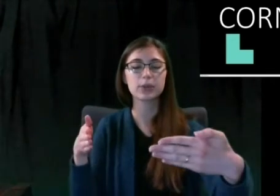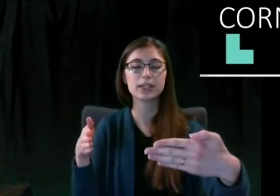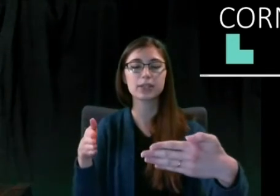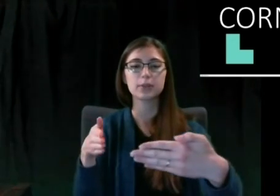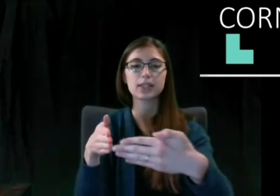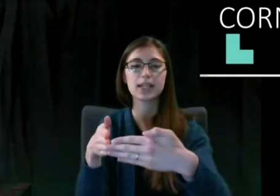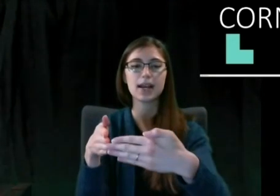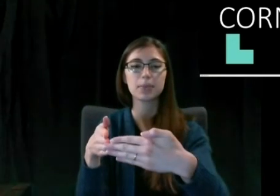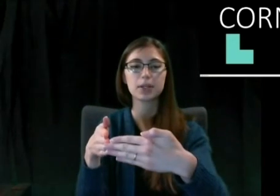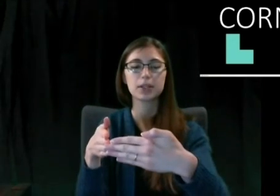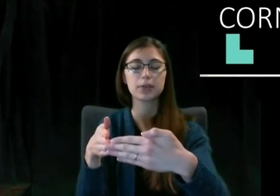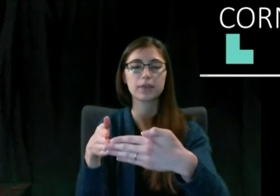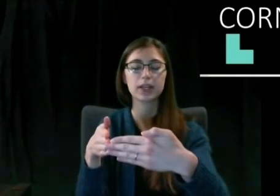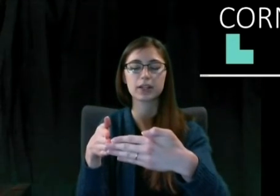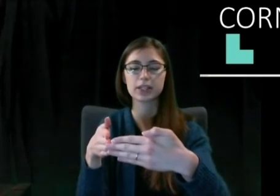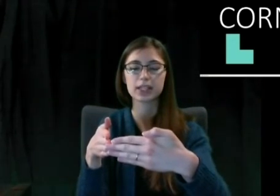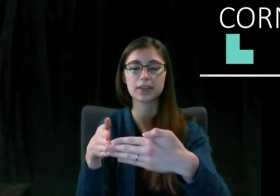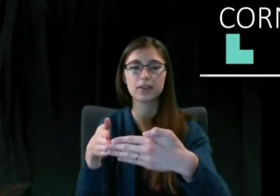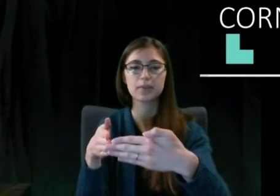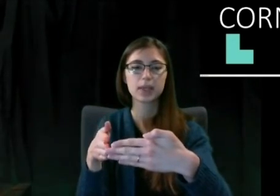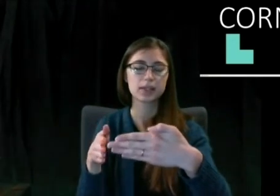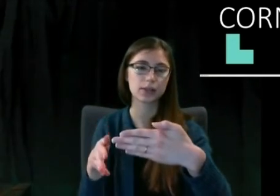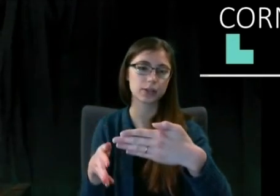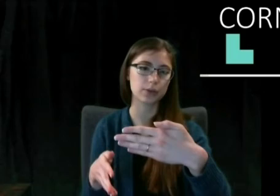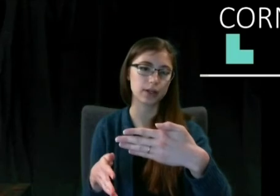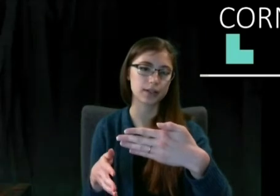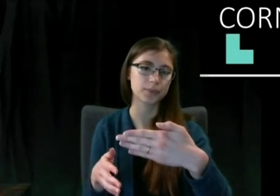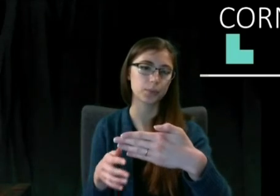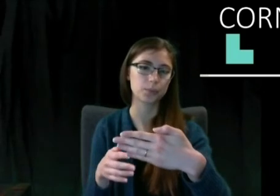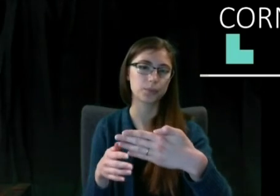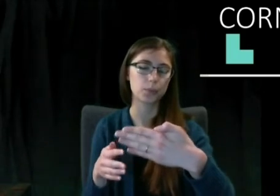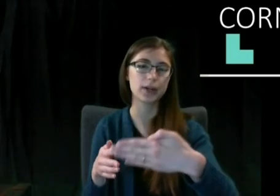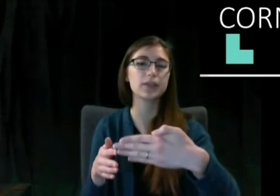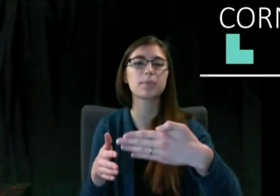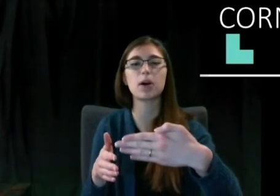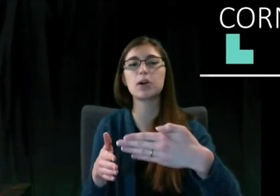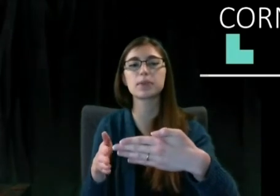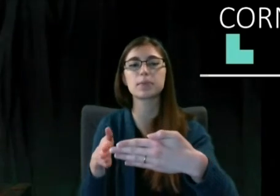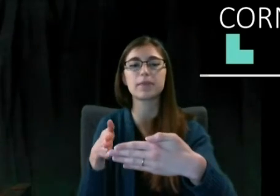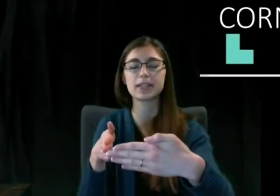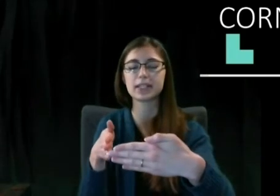to tap your fingers together. So one of your palms will be facing you.